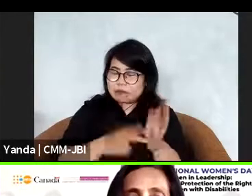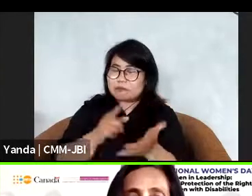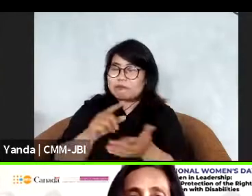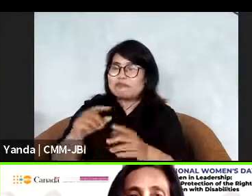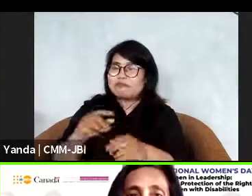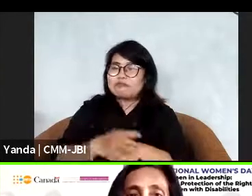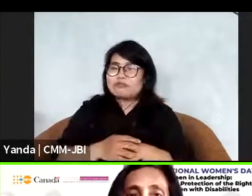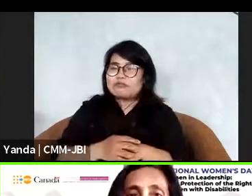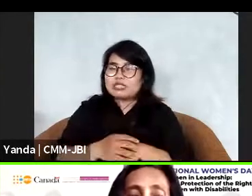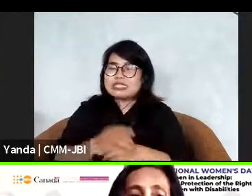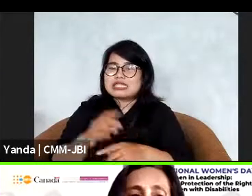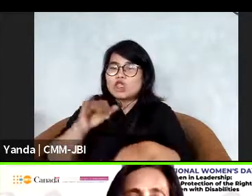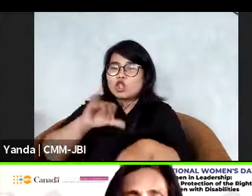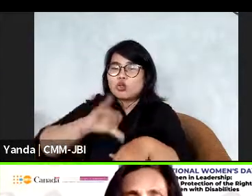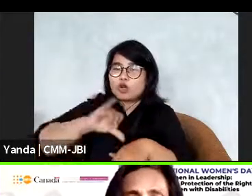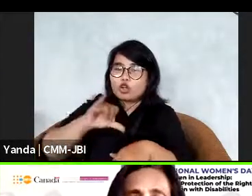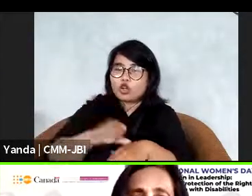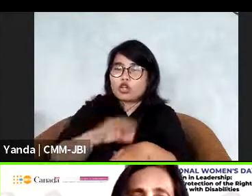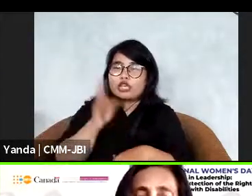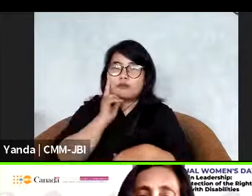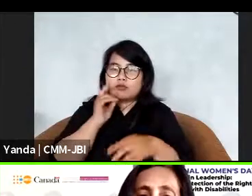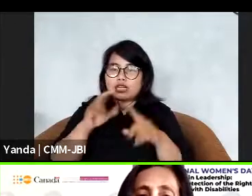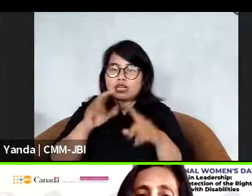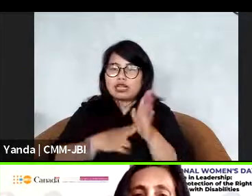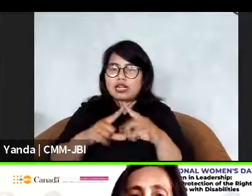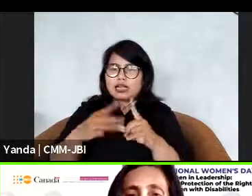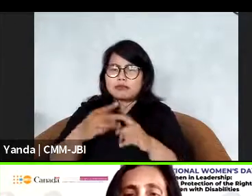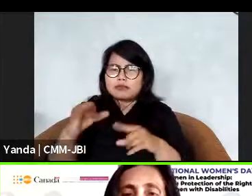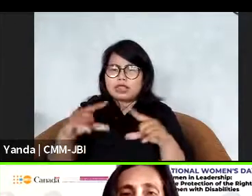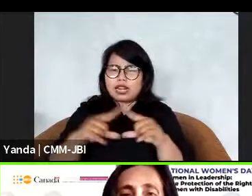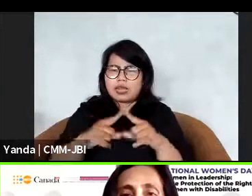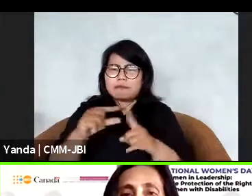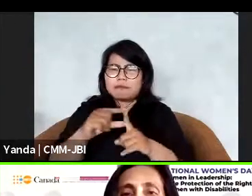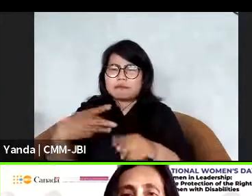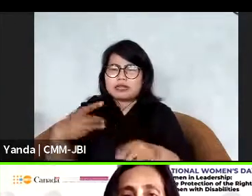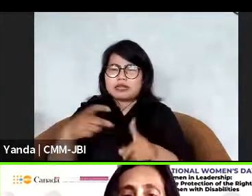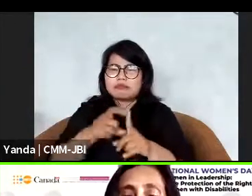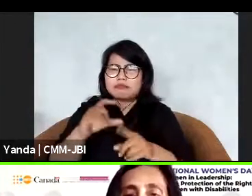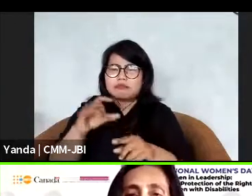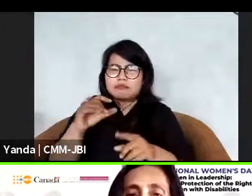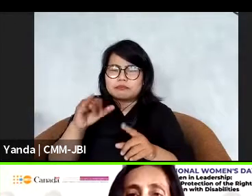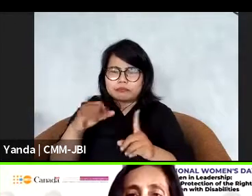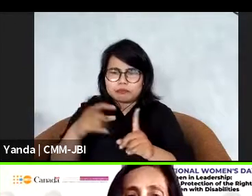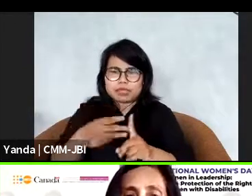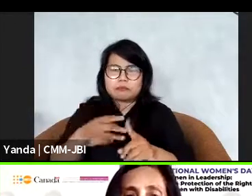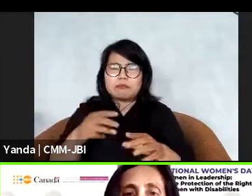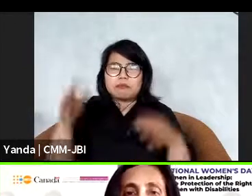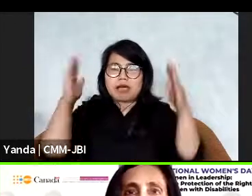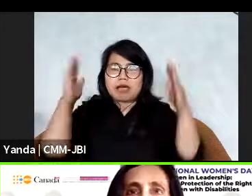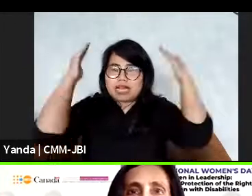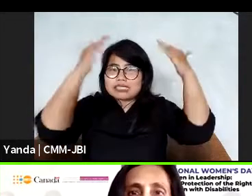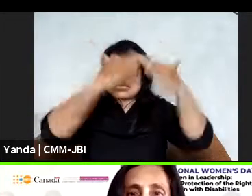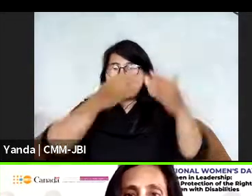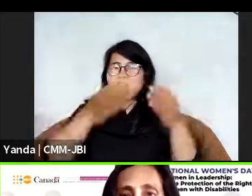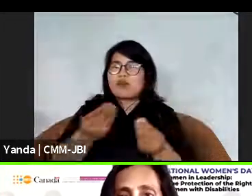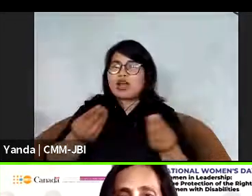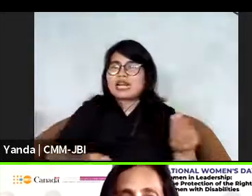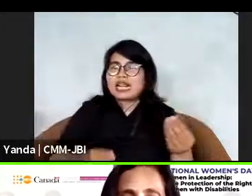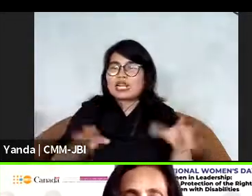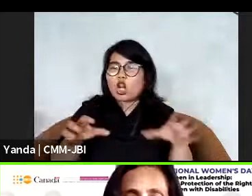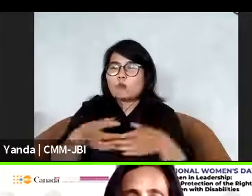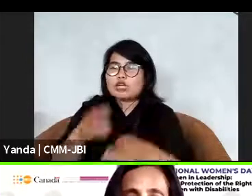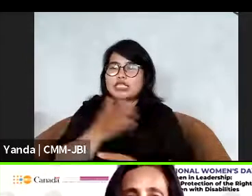Sulawesi descendants of the cyberspace organizations Yesus